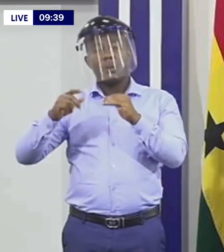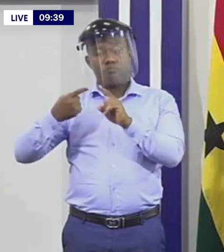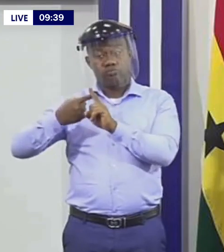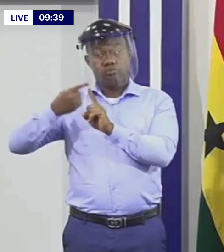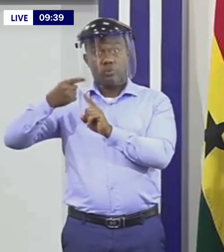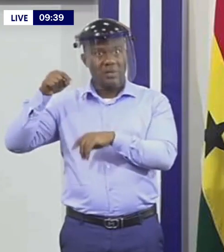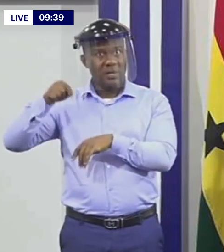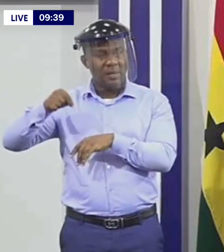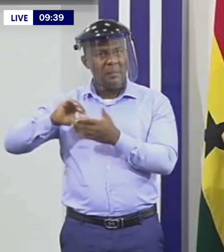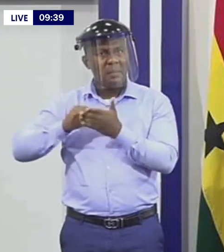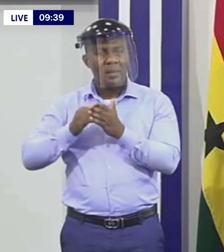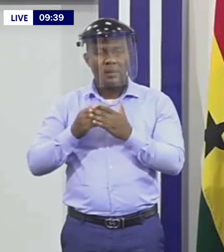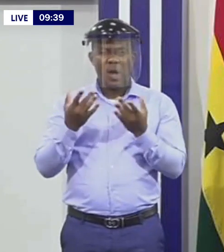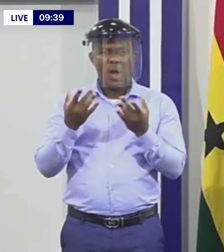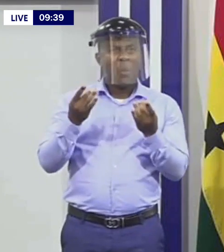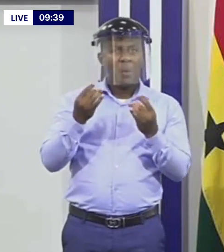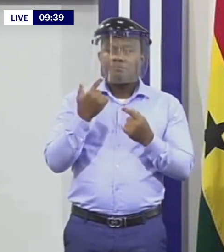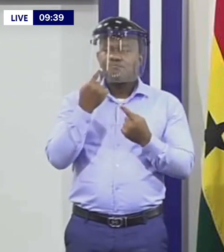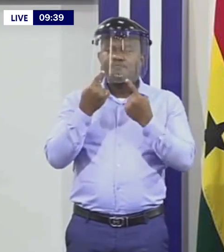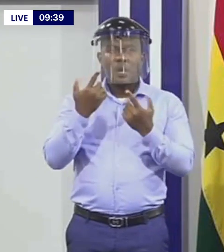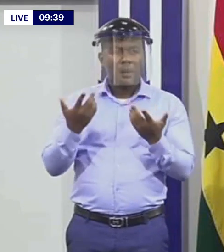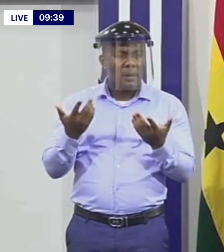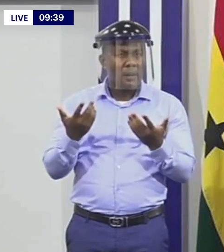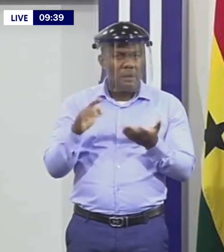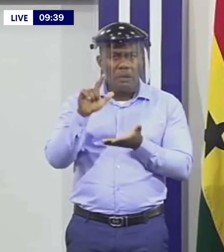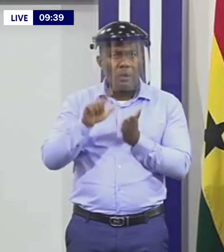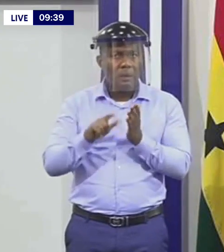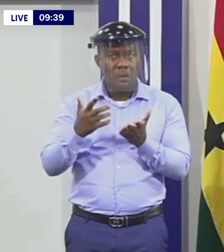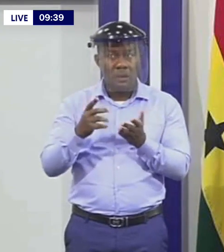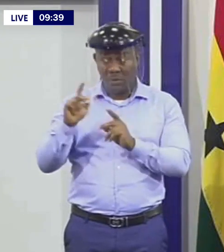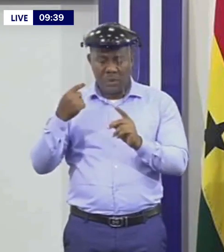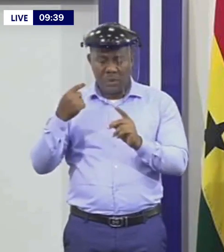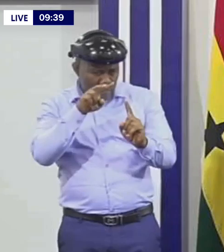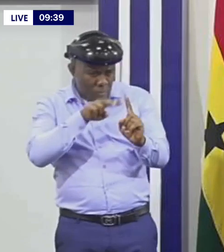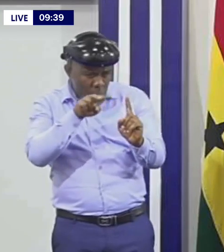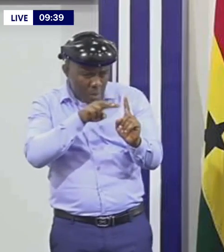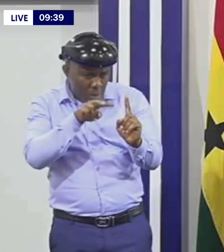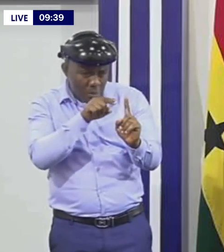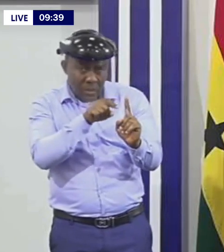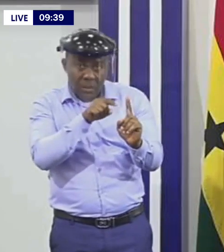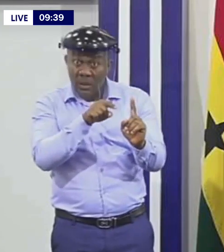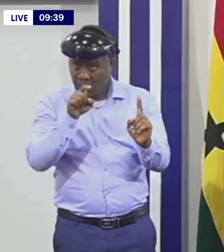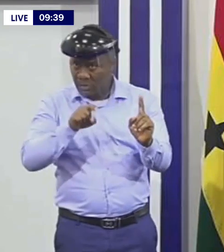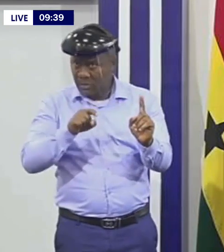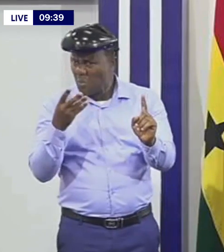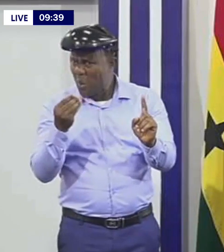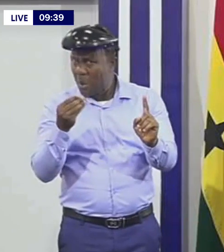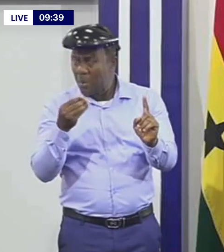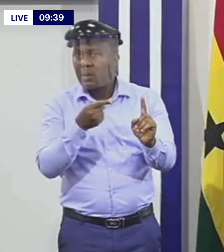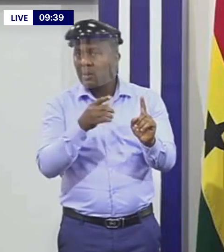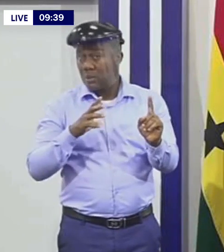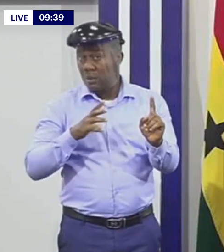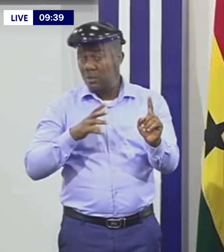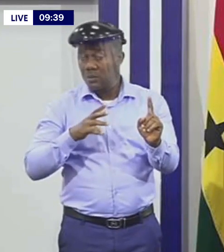are things that we monitor when people are monitoring the cases to ensure that the saturation is within